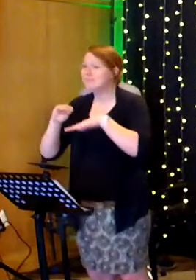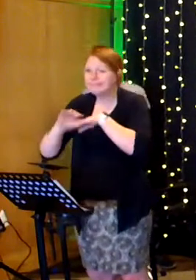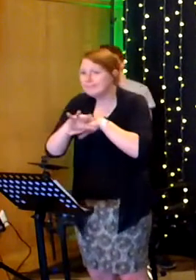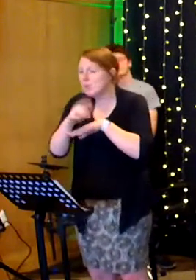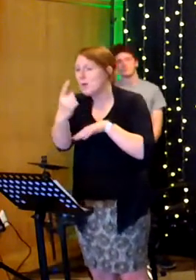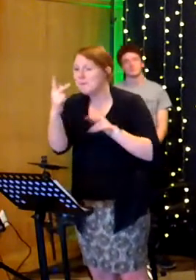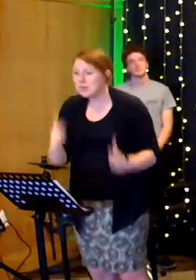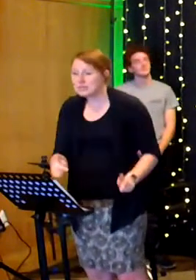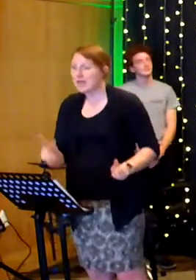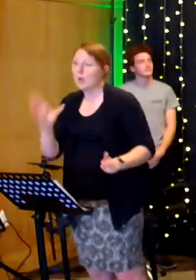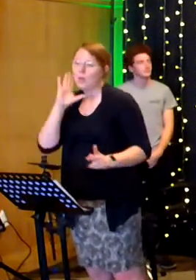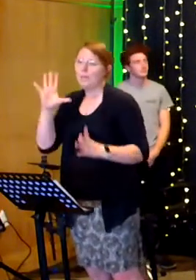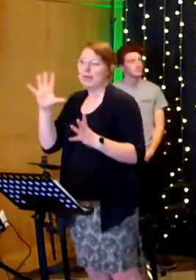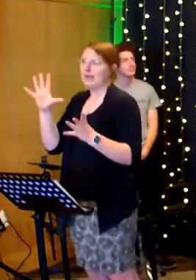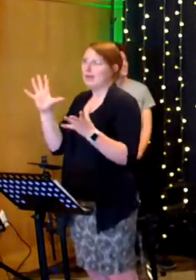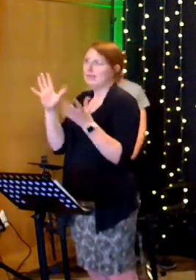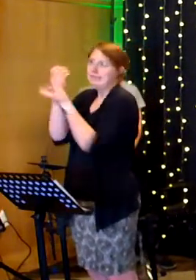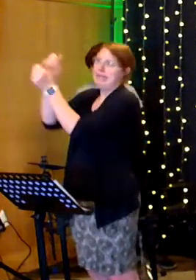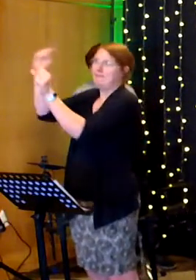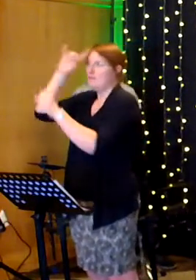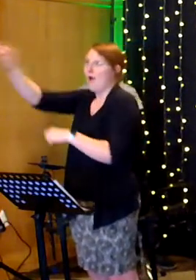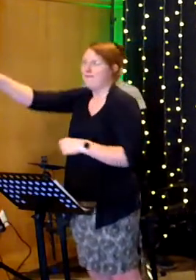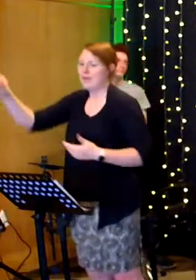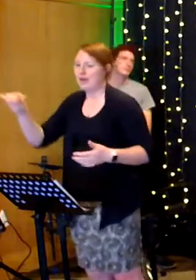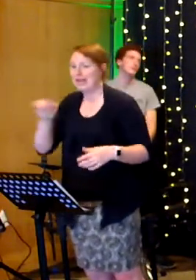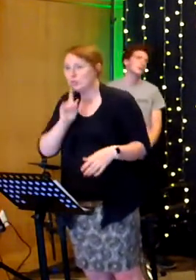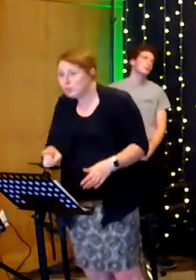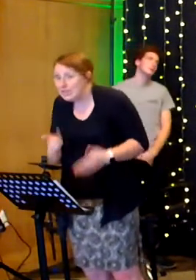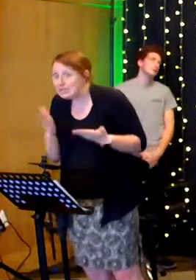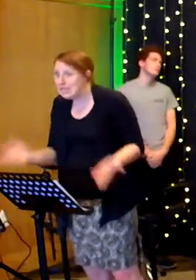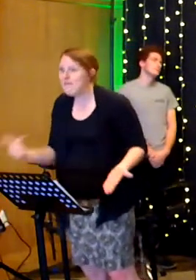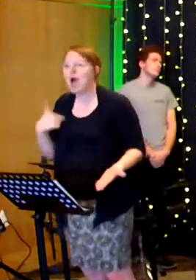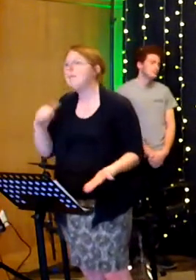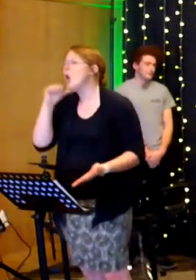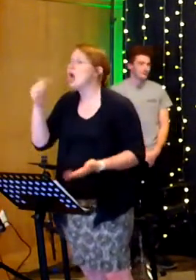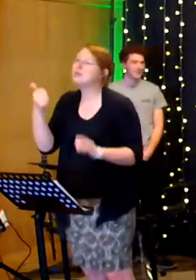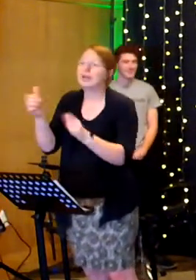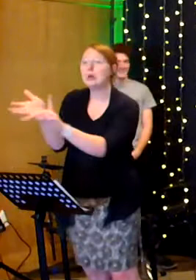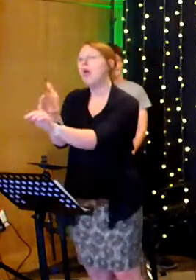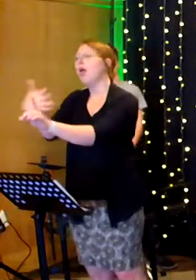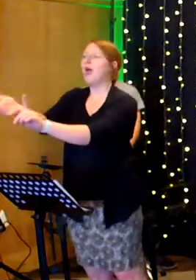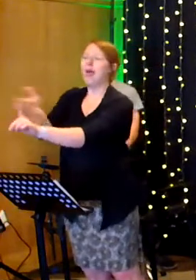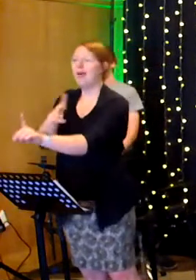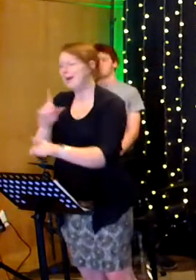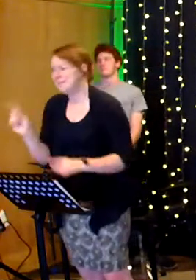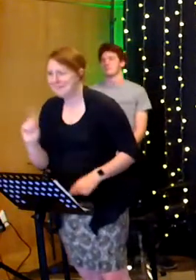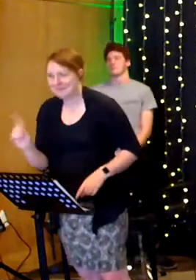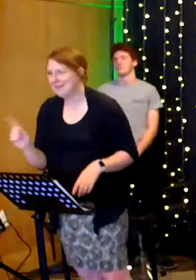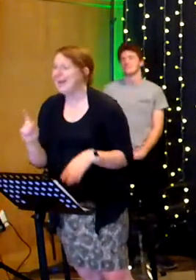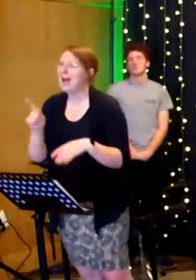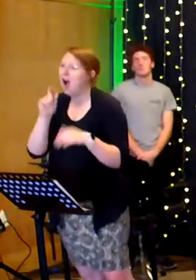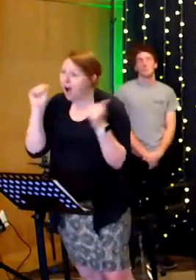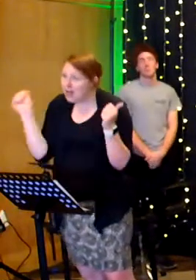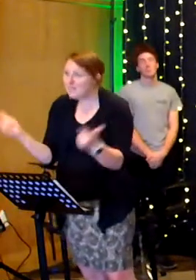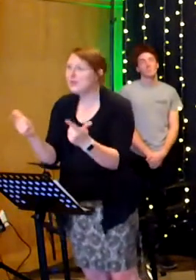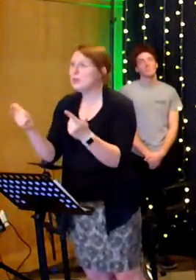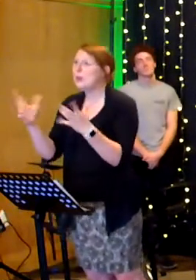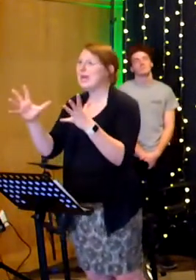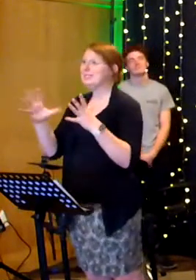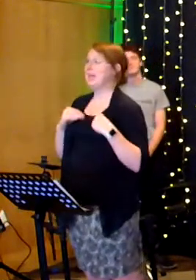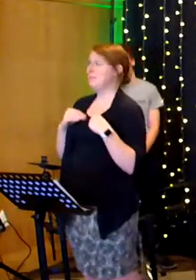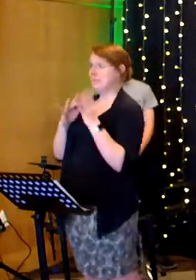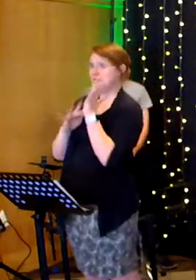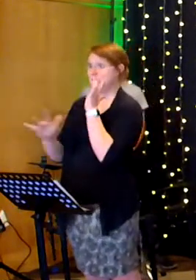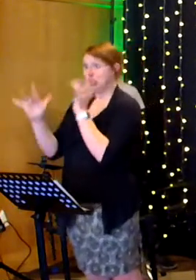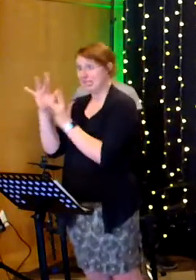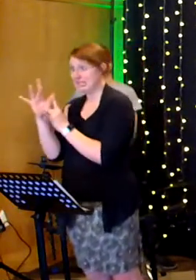eternity. It's real stuff. This isn't just me trying to build you up. This is true. All of us here came to Christ,